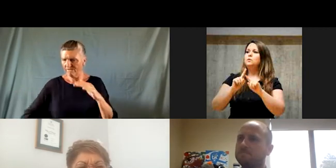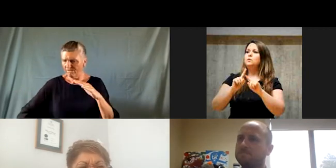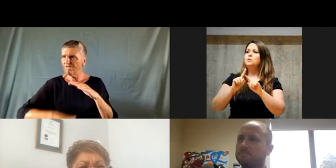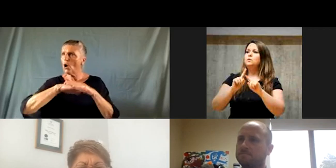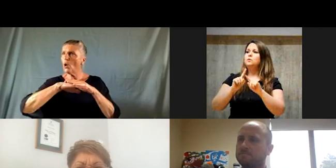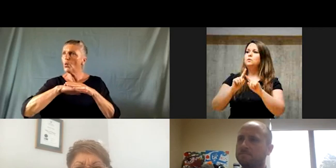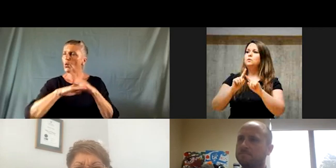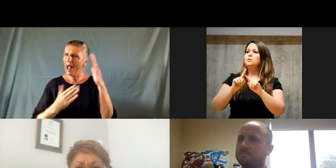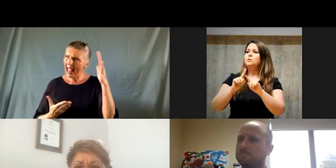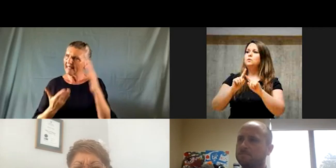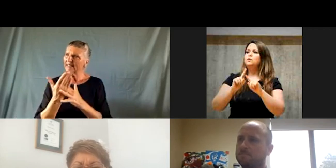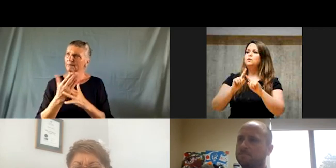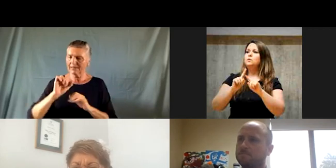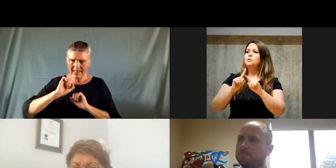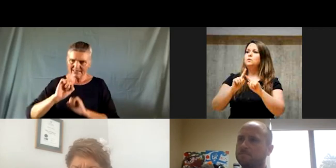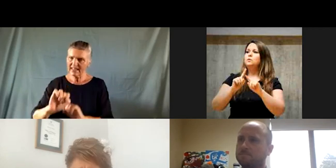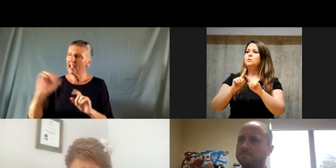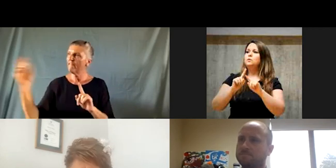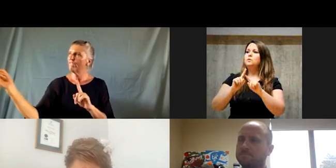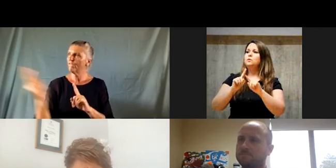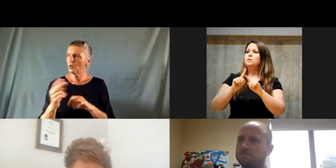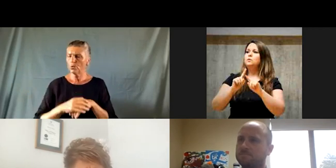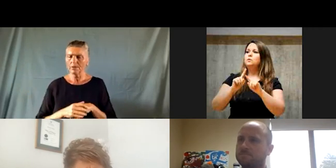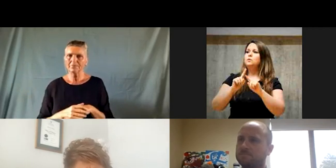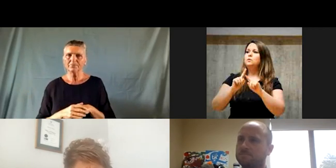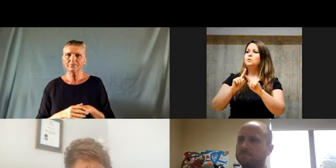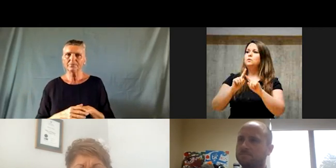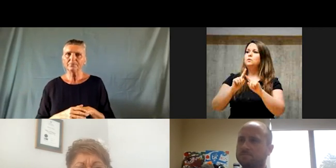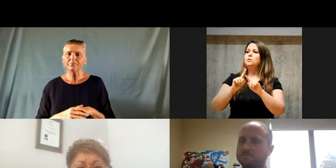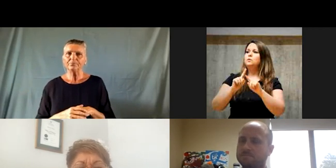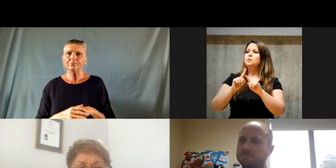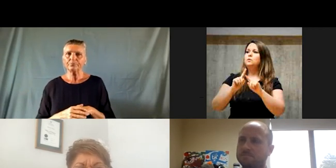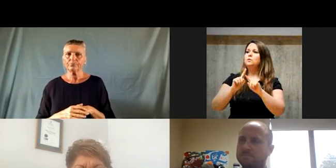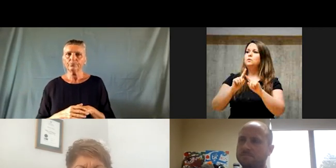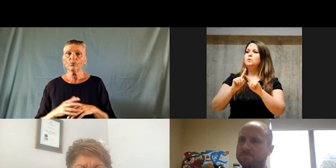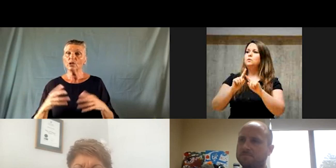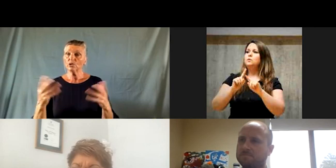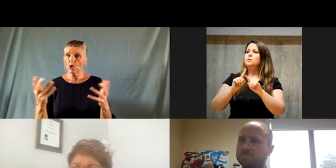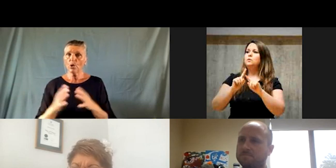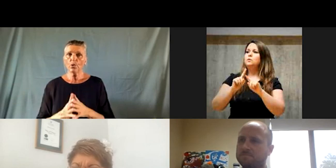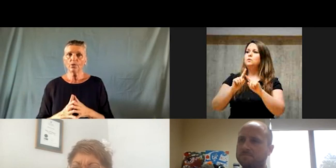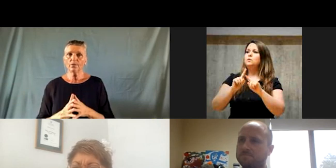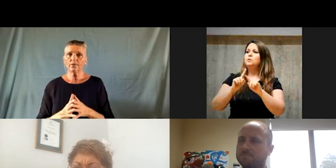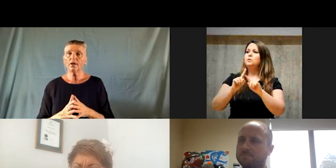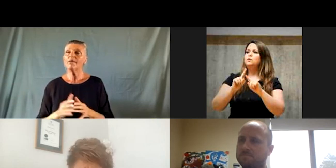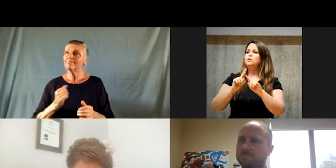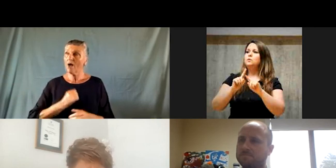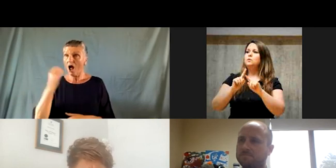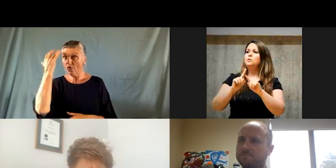reflect their views and our views of our community katoa. So that's just some thoughts on my